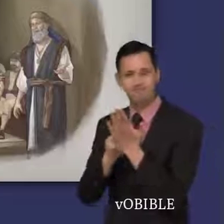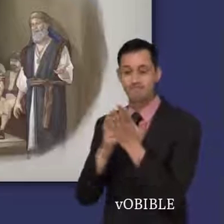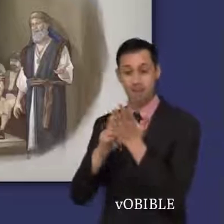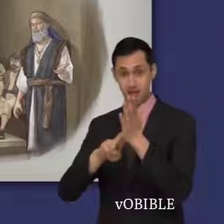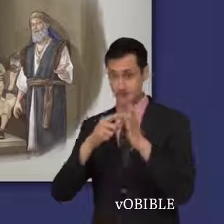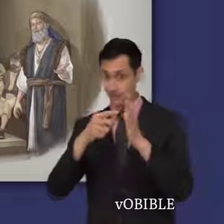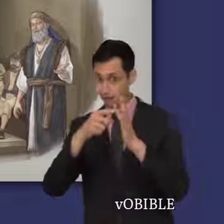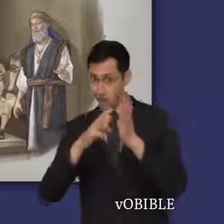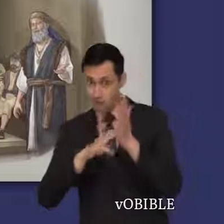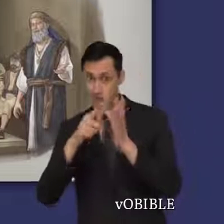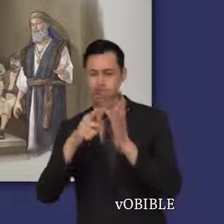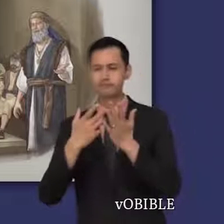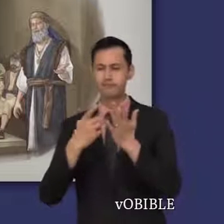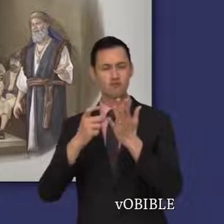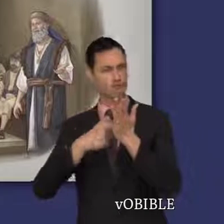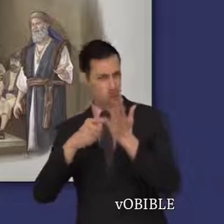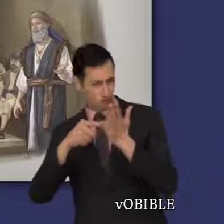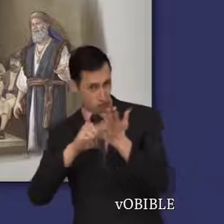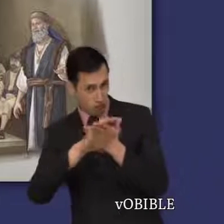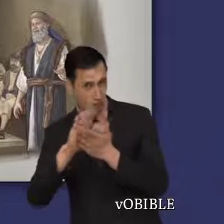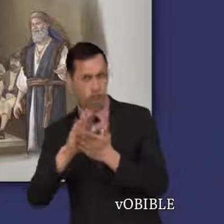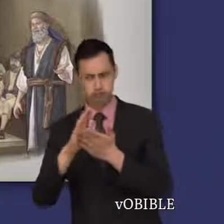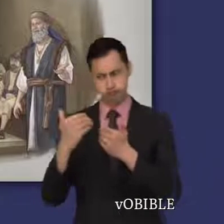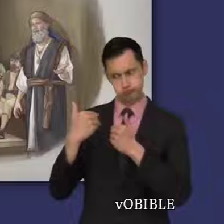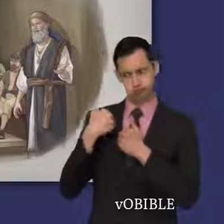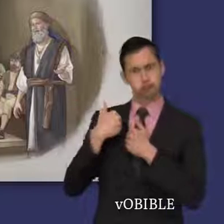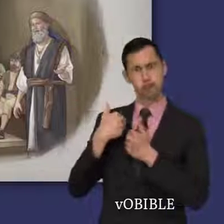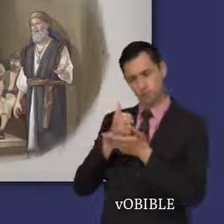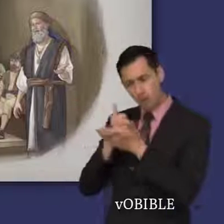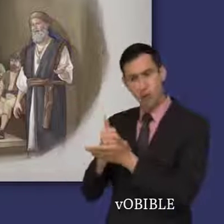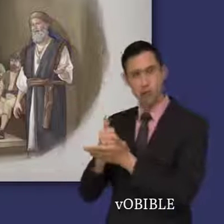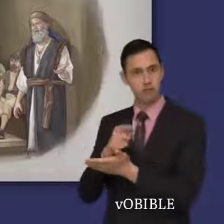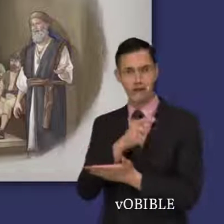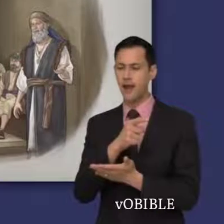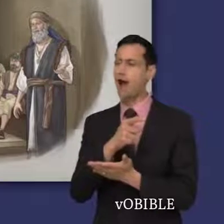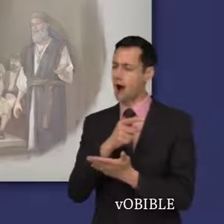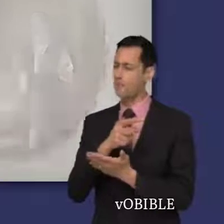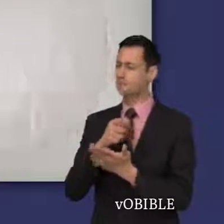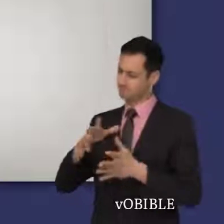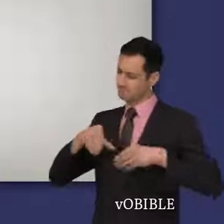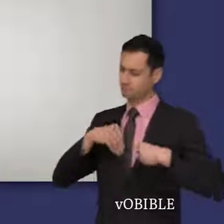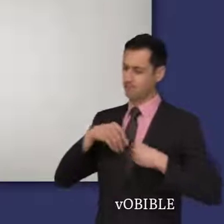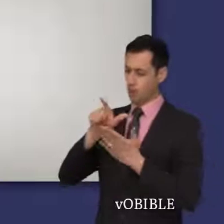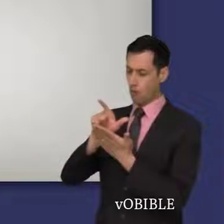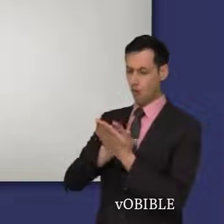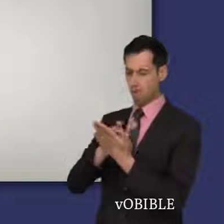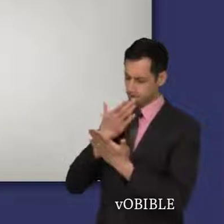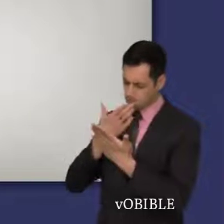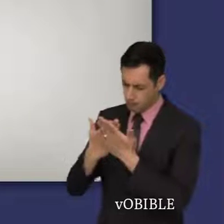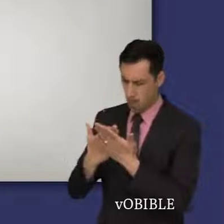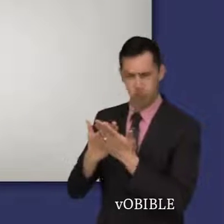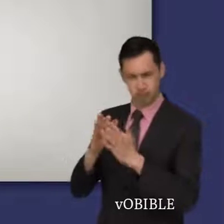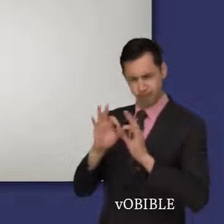to help Naomi and Ruth by applying God's law on repurchase, taking no shortcuts. The